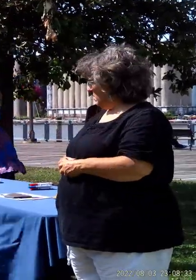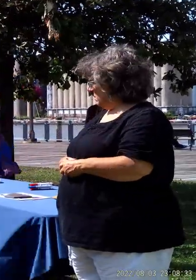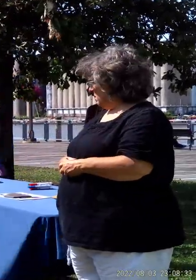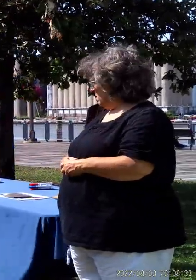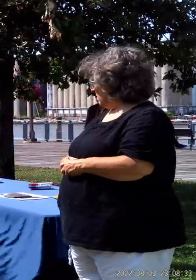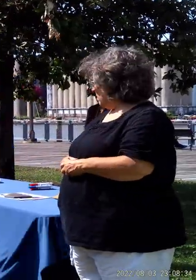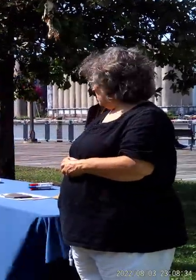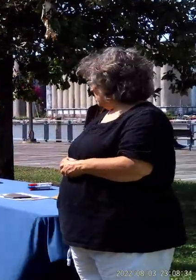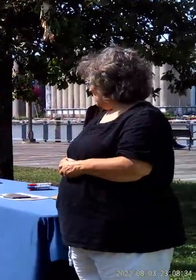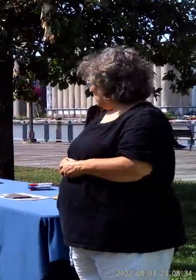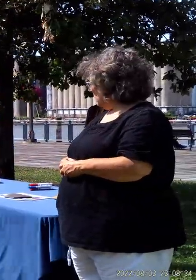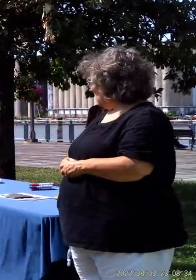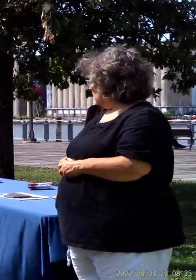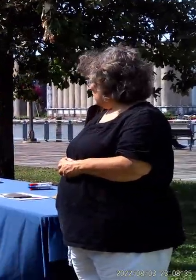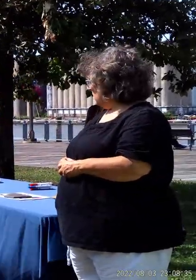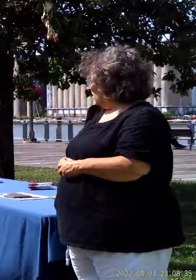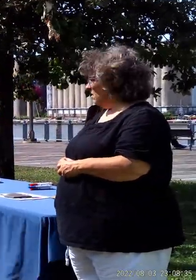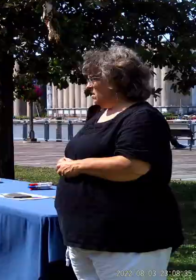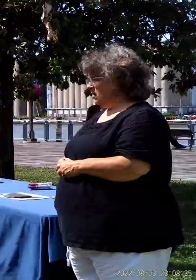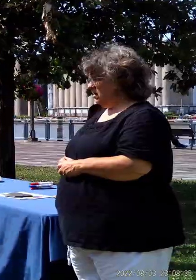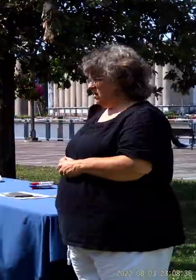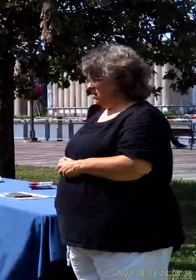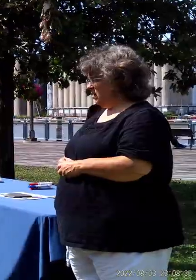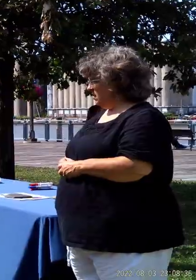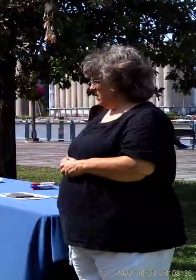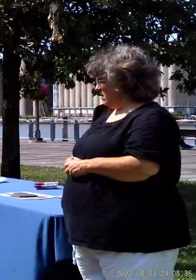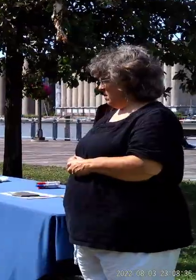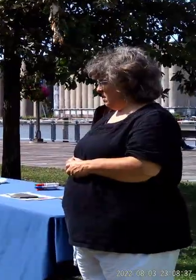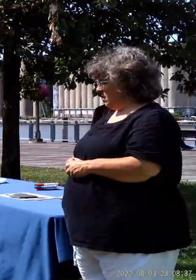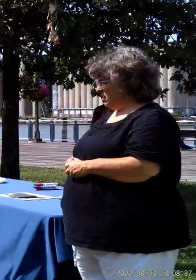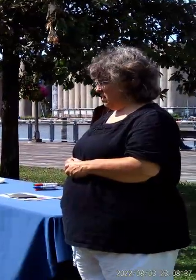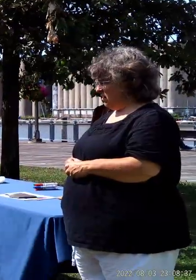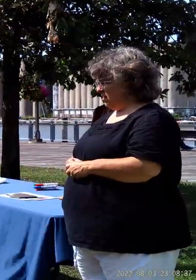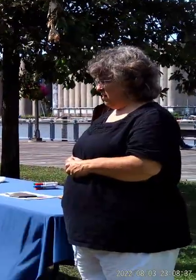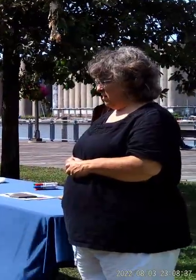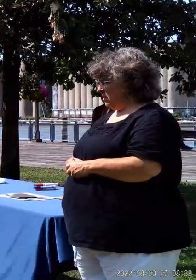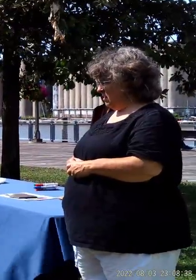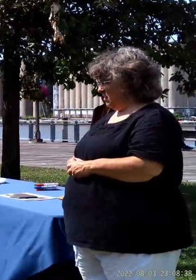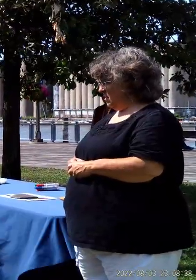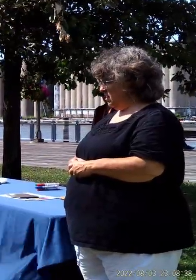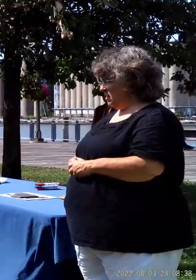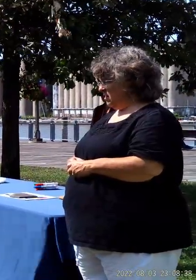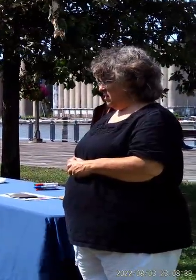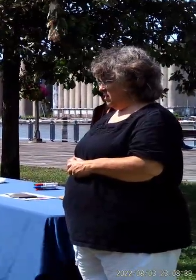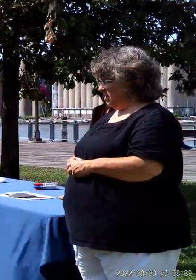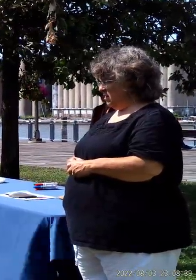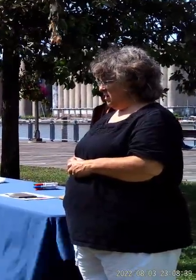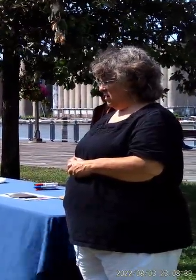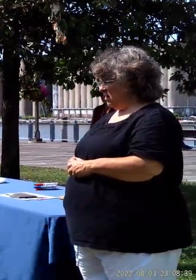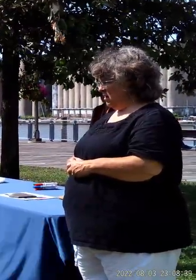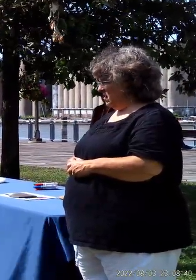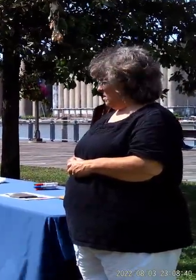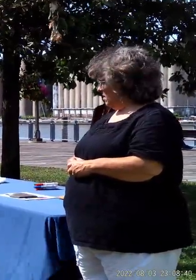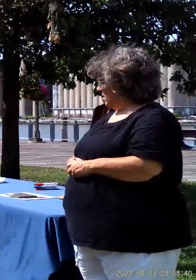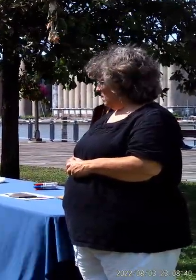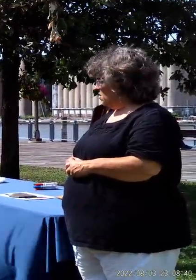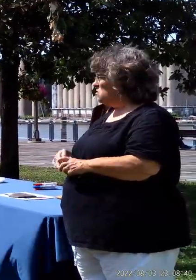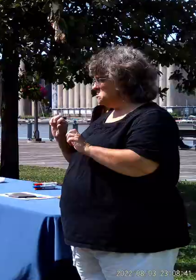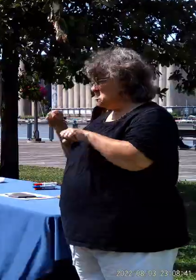right, do you want to take this one over here to your group over there, bud? All right, and you